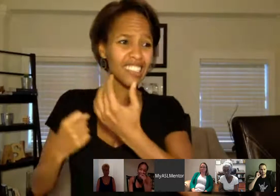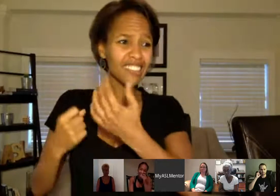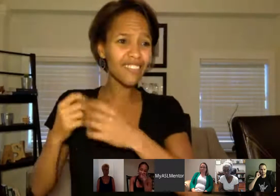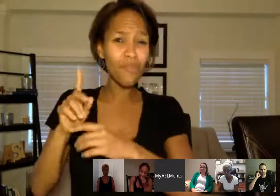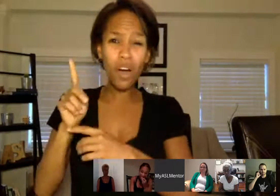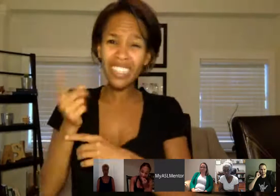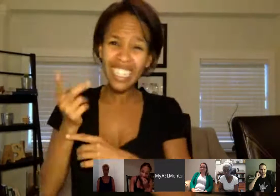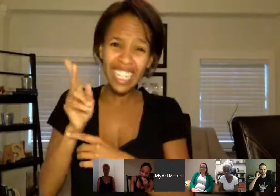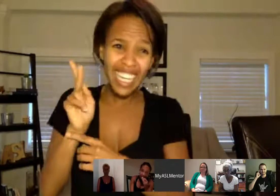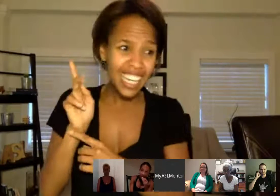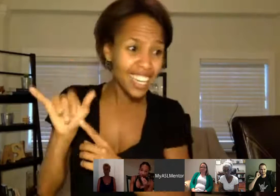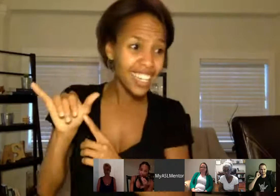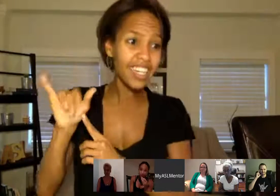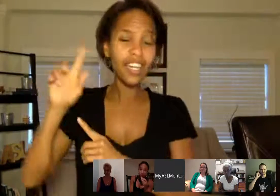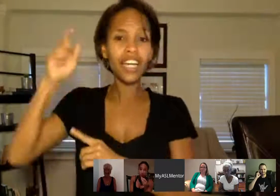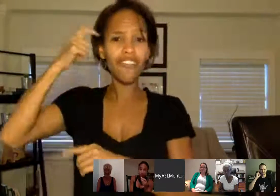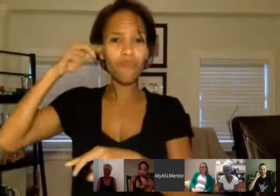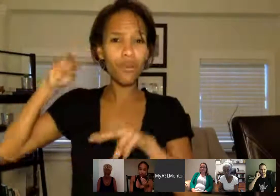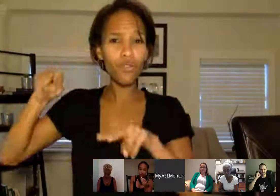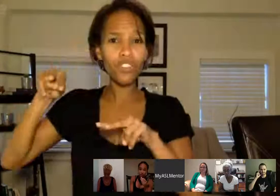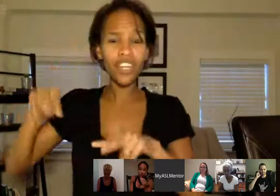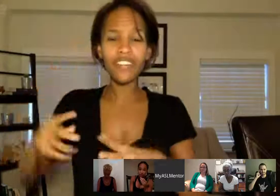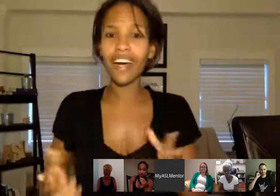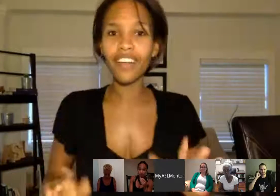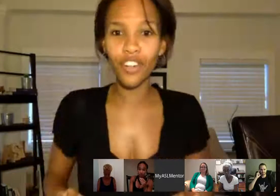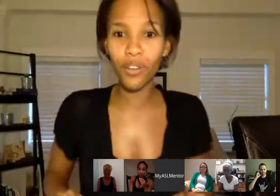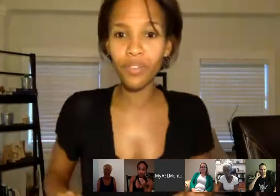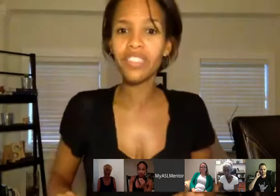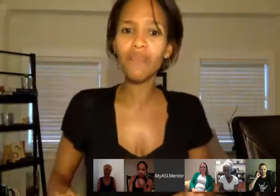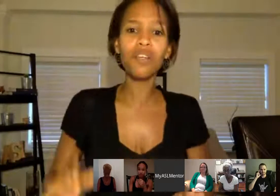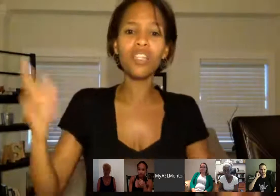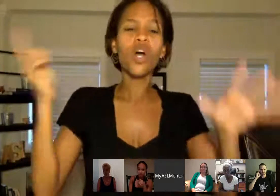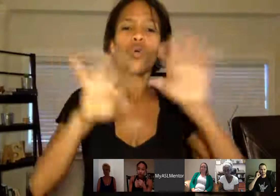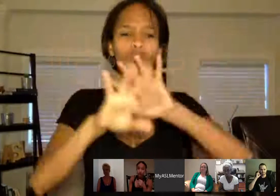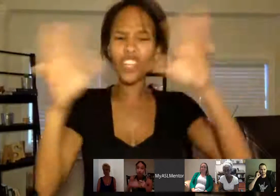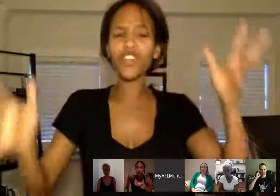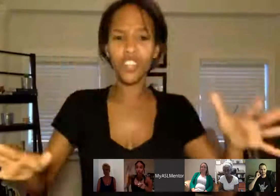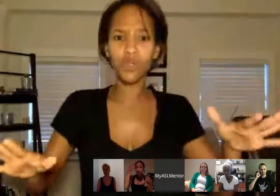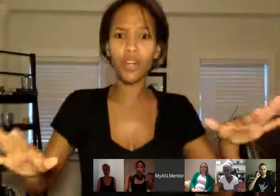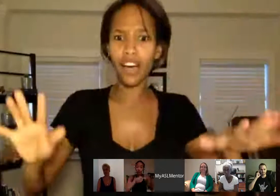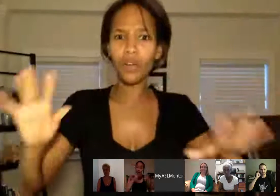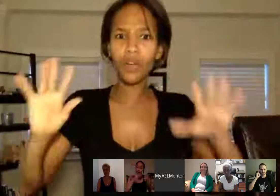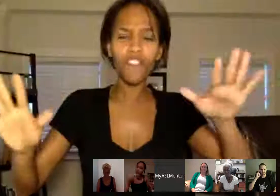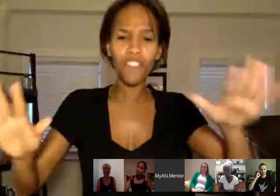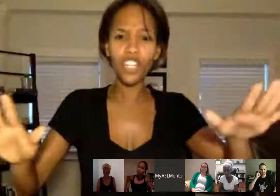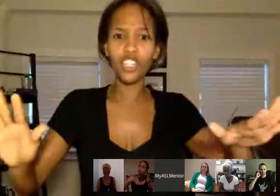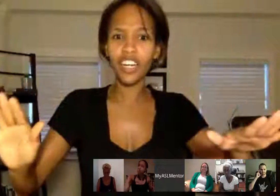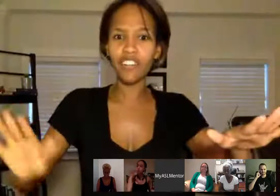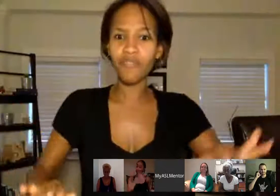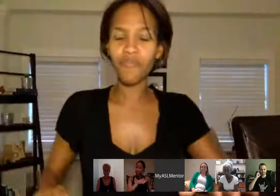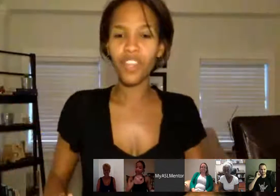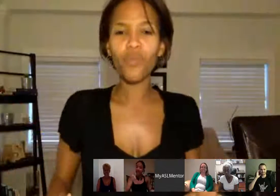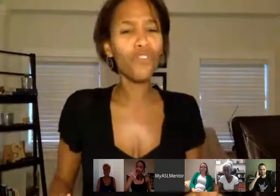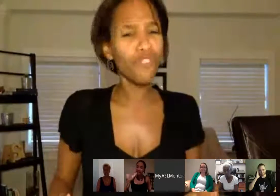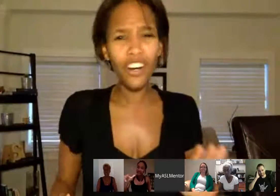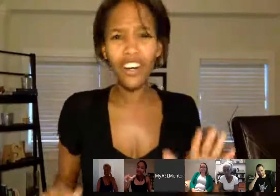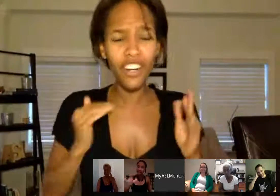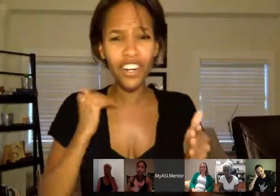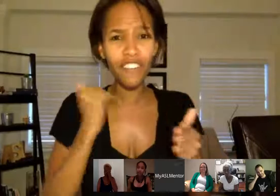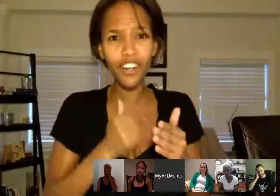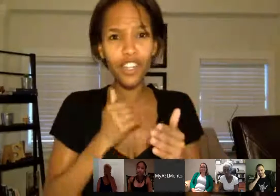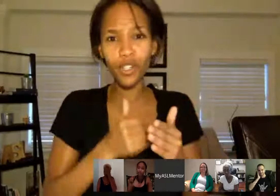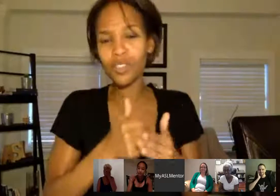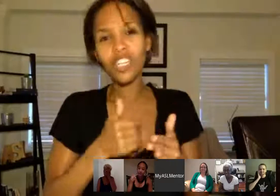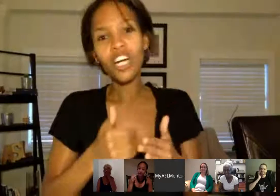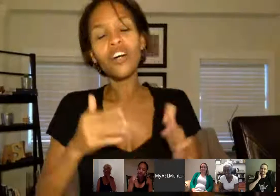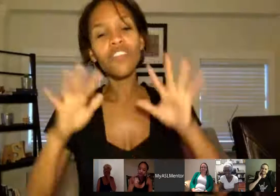foundation, one key, government oversight. I don't know. Something. We'll figure this one out. We'll figure it out. We're very, very,